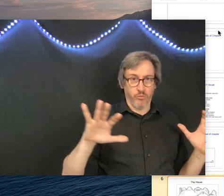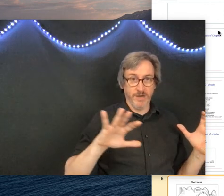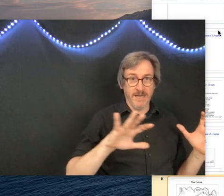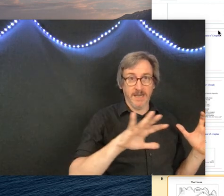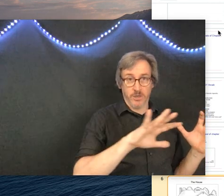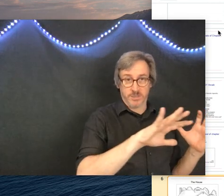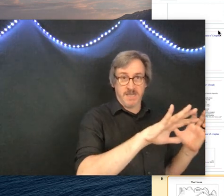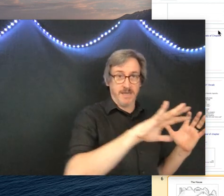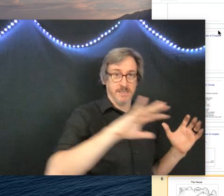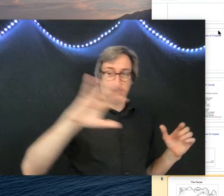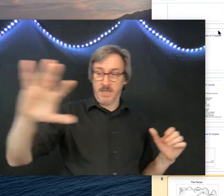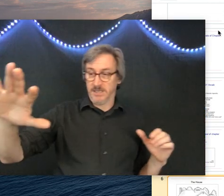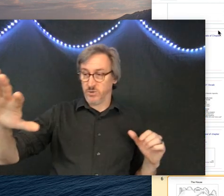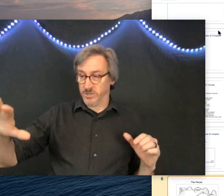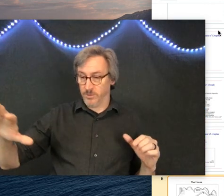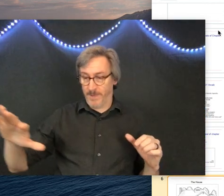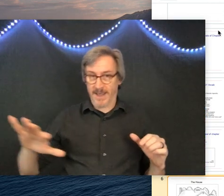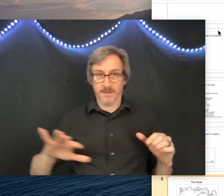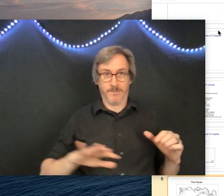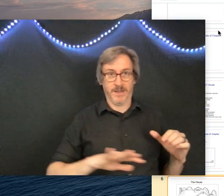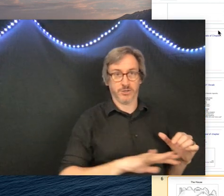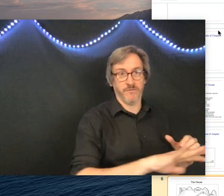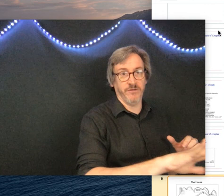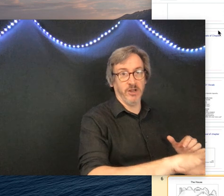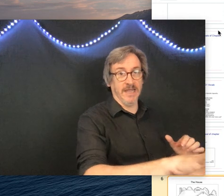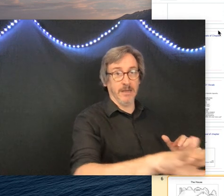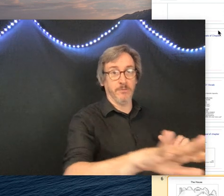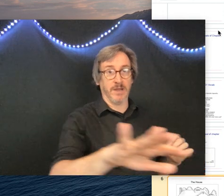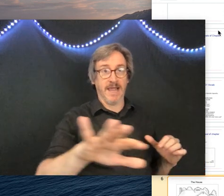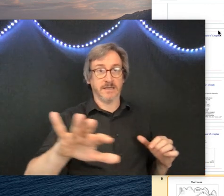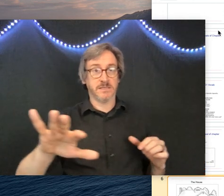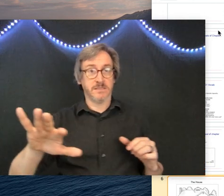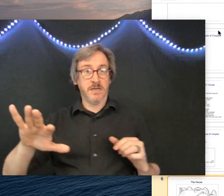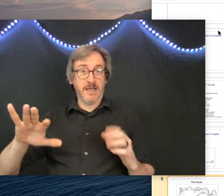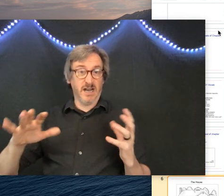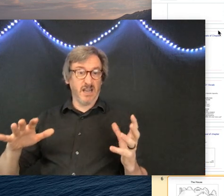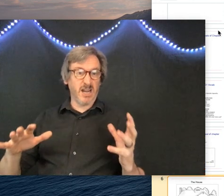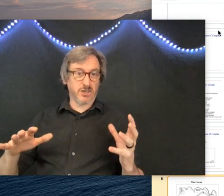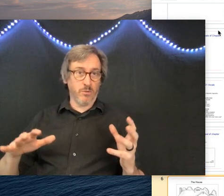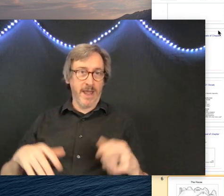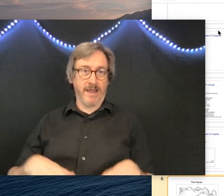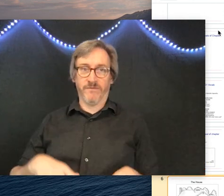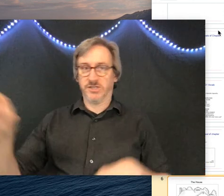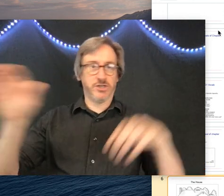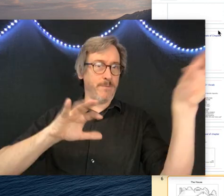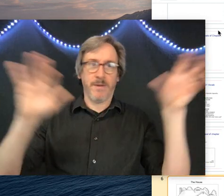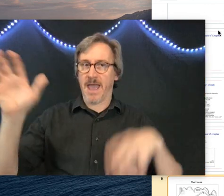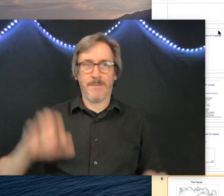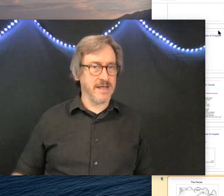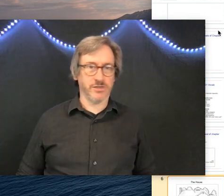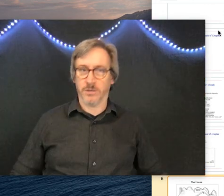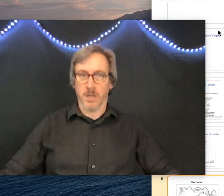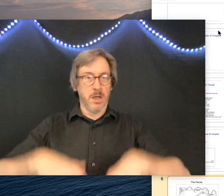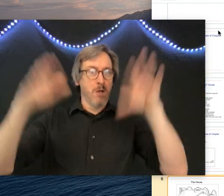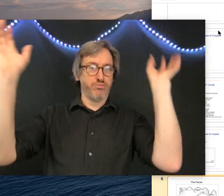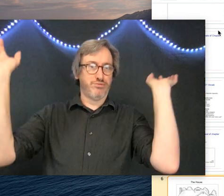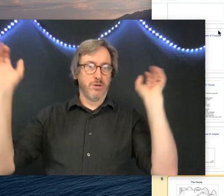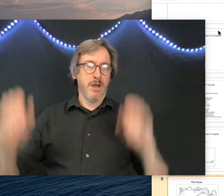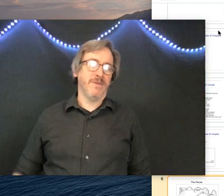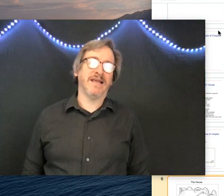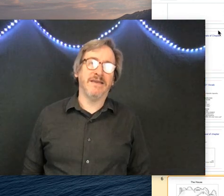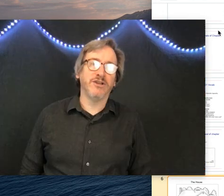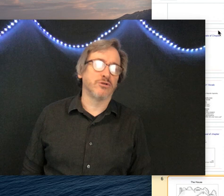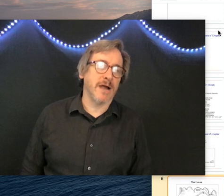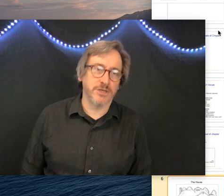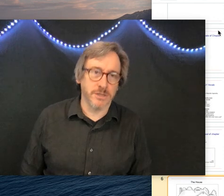person reading your signs is going to paint the picture and fill in blanks in a logical way. If it's jump haphazard,